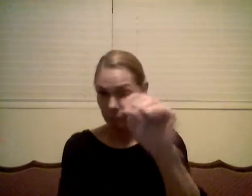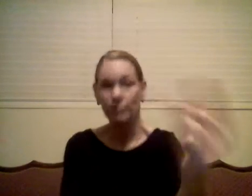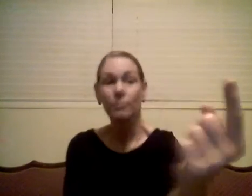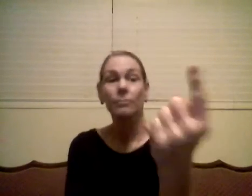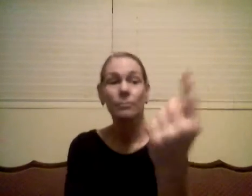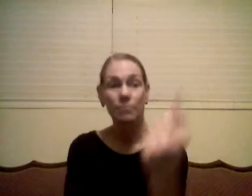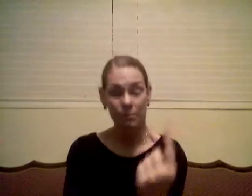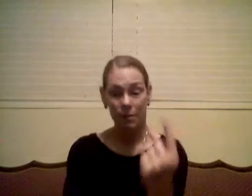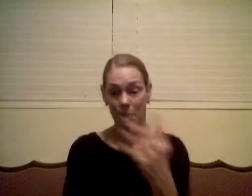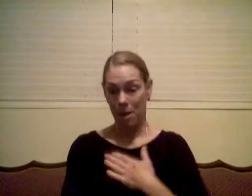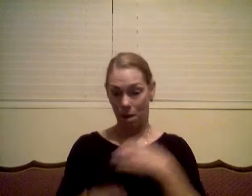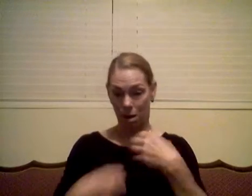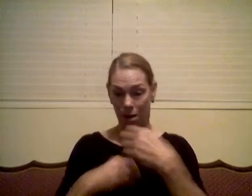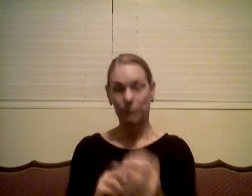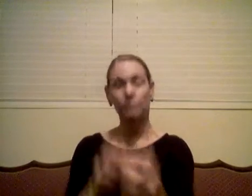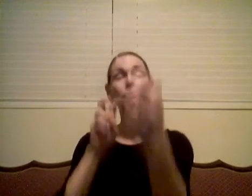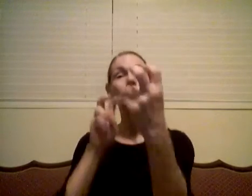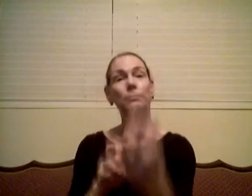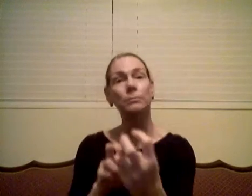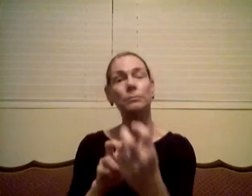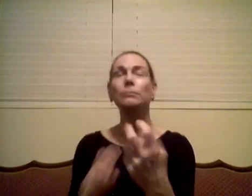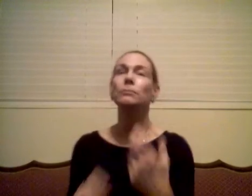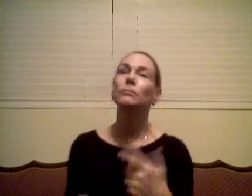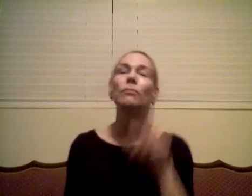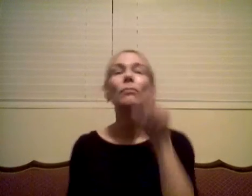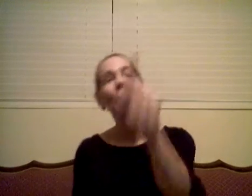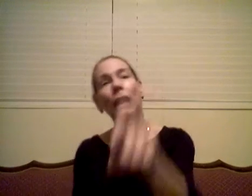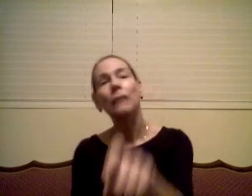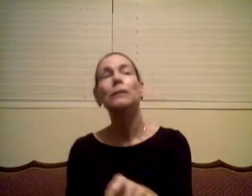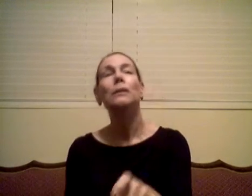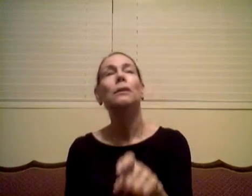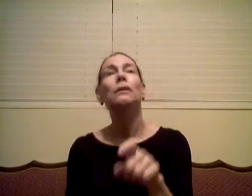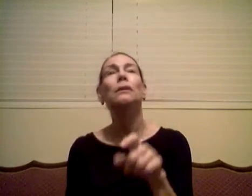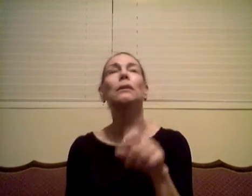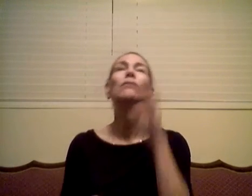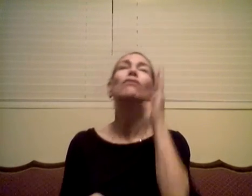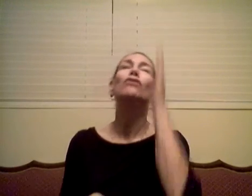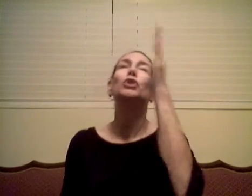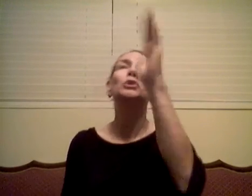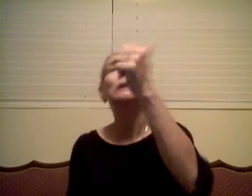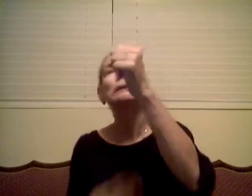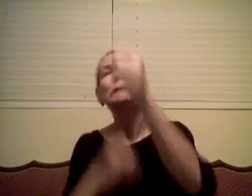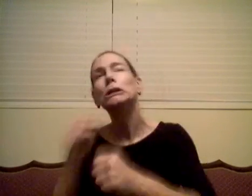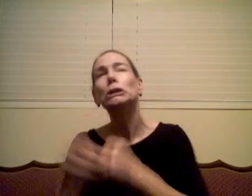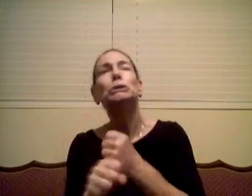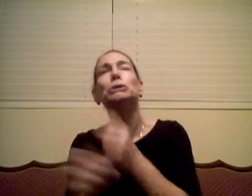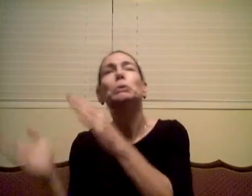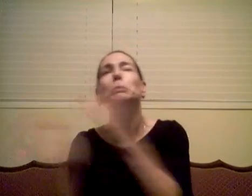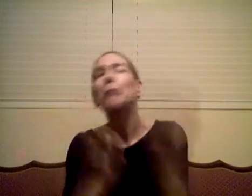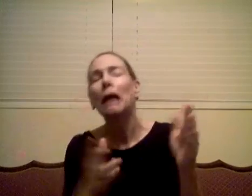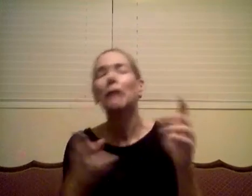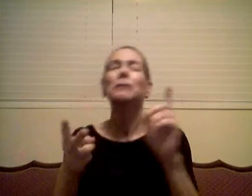things. We used to ask questions like, where do you see yourself in 10 years? What are your strengths? What are your weaknesses? There's a little bit of fudge factor